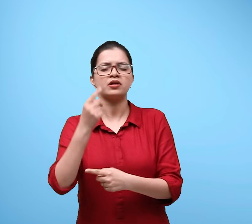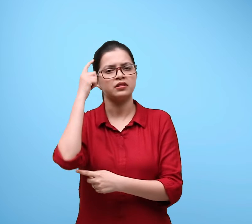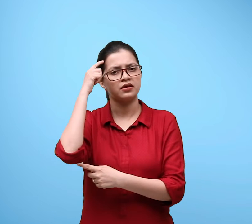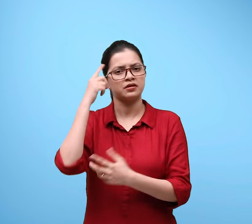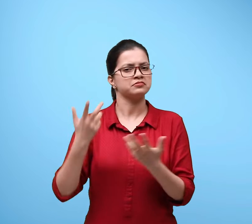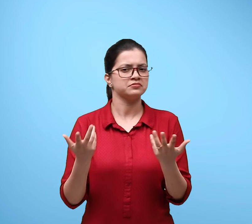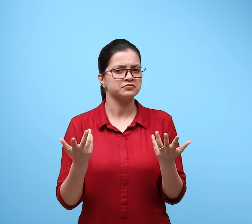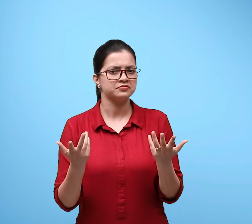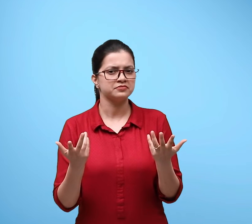been spread.